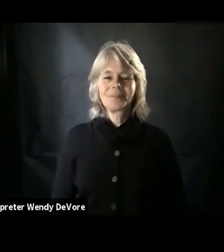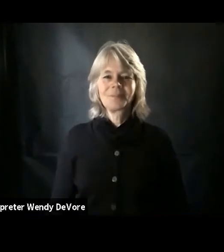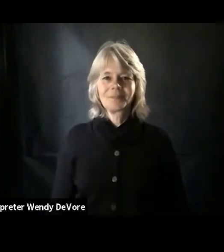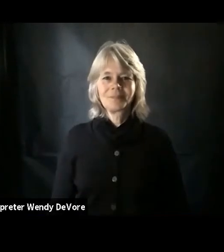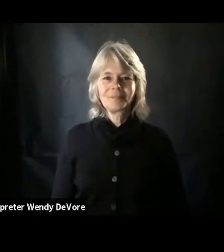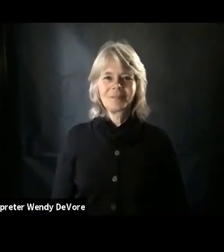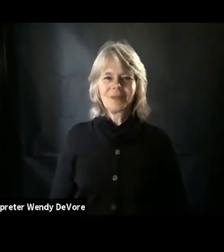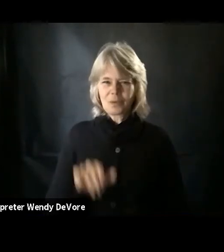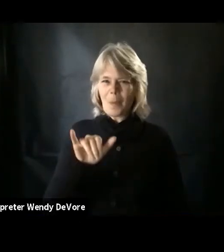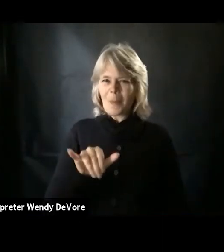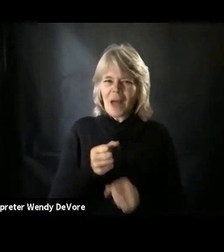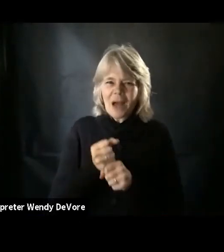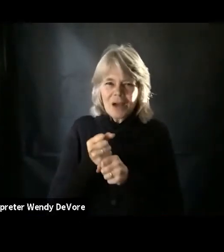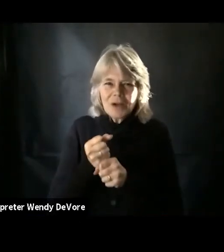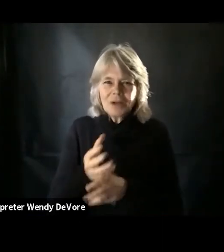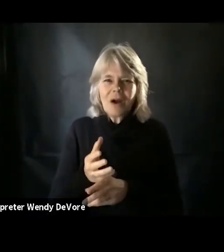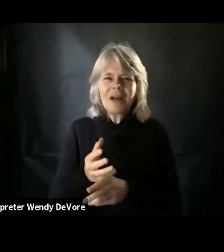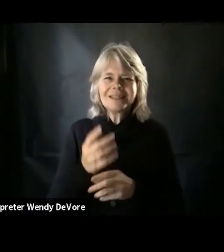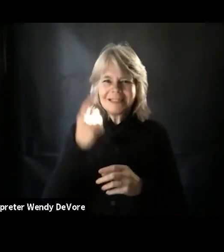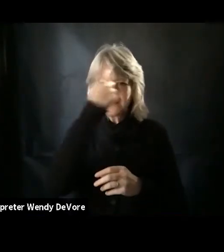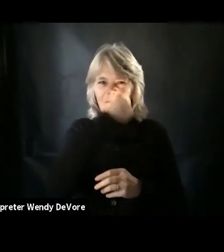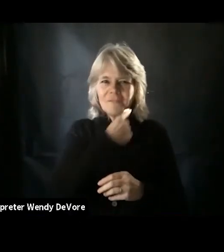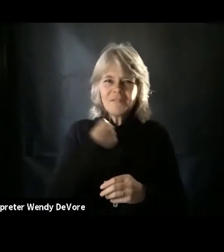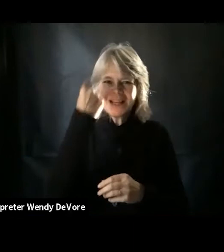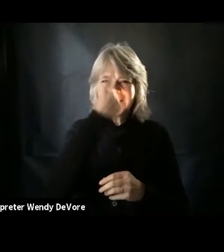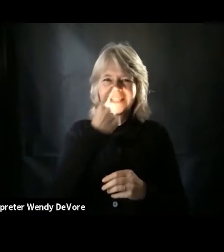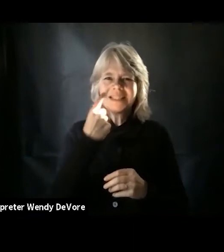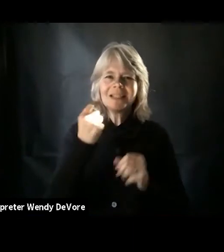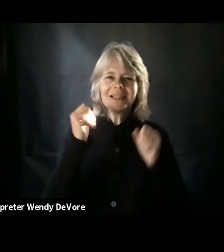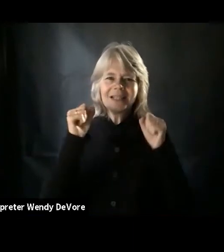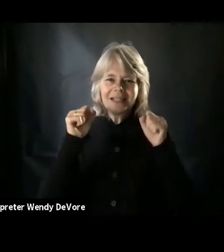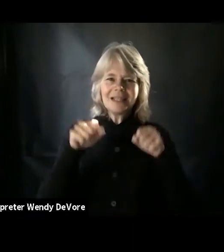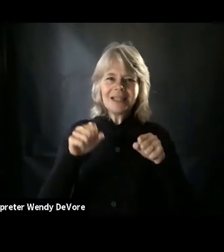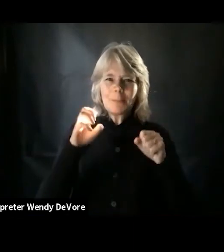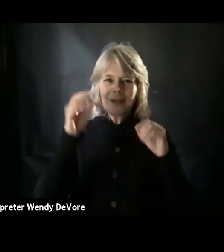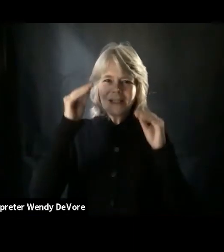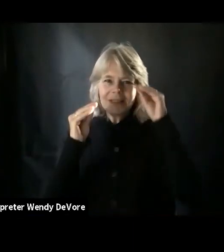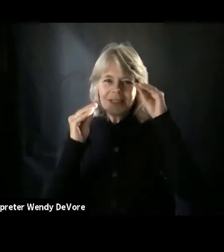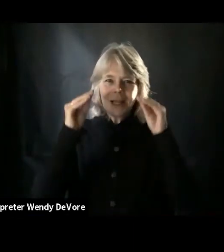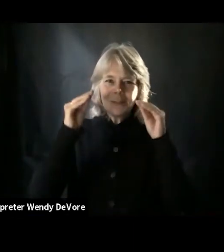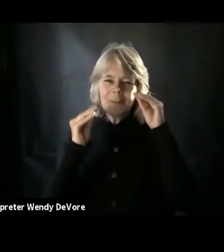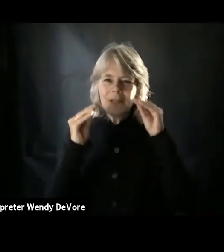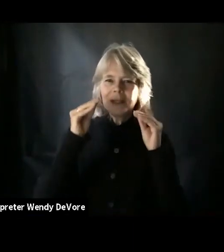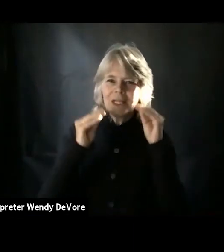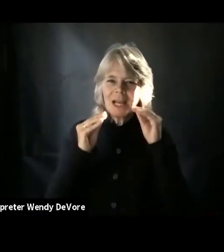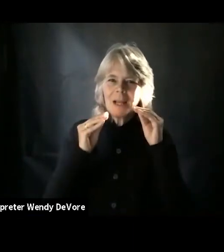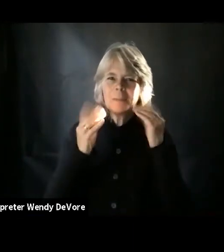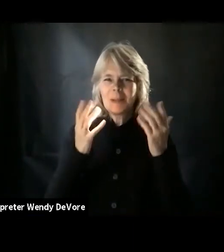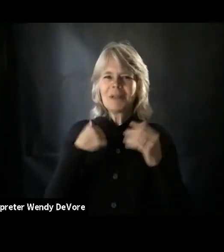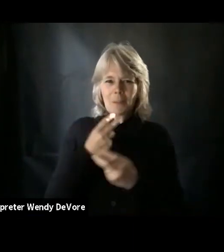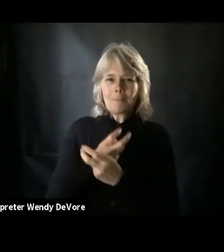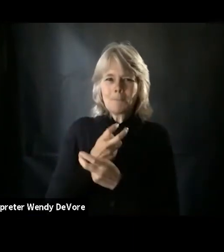And that causes a lot of, like, the head can be shaped really differently. They're missing